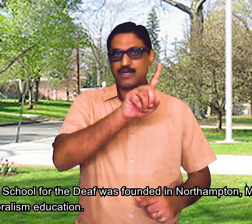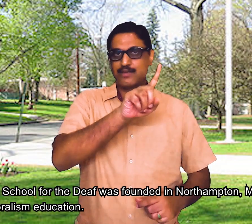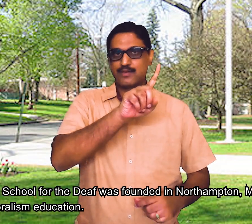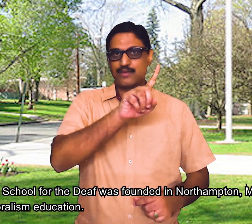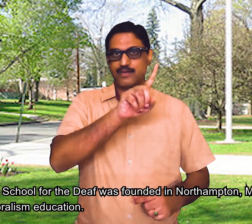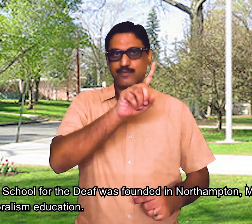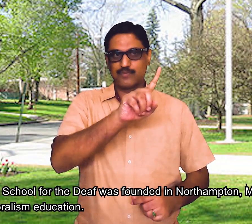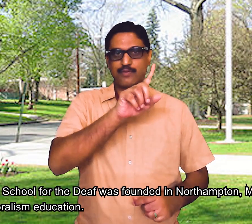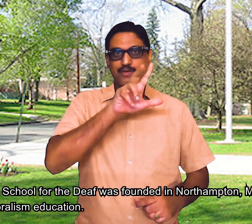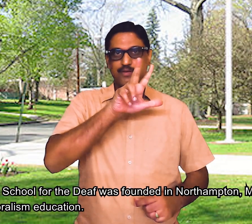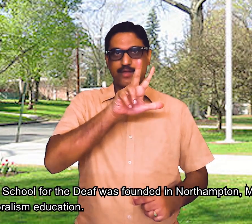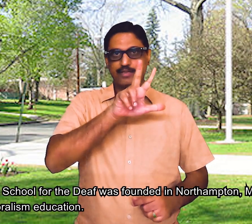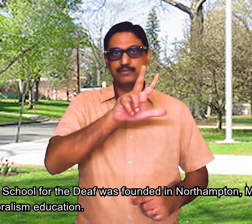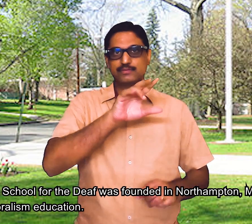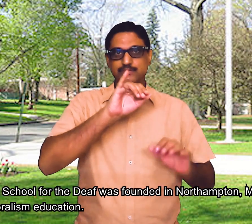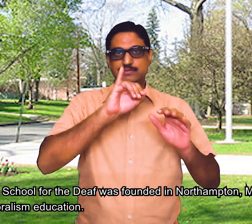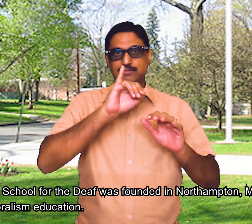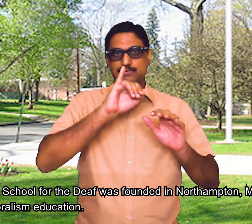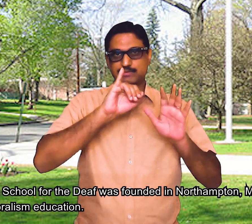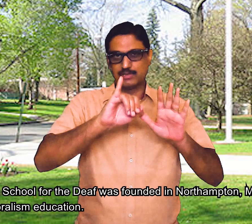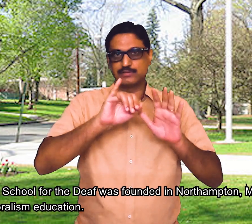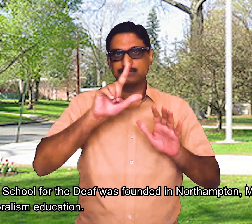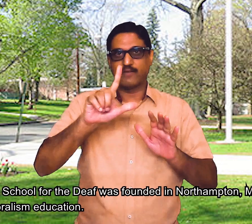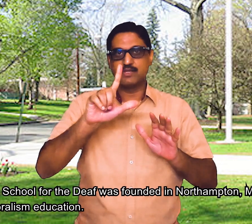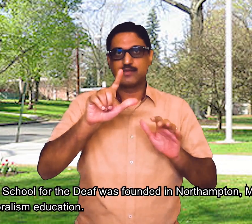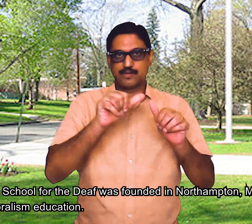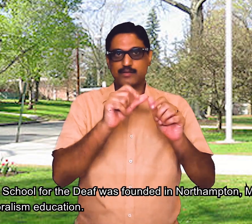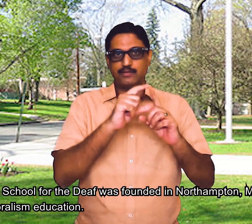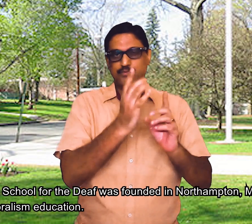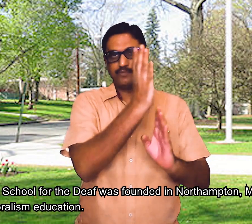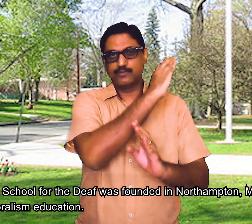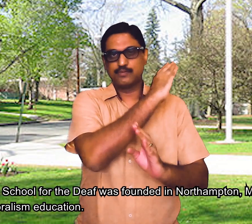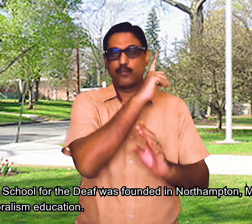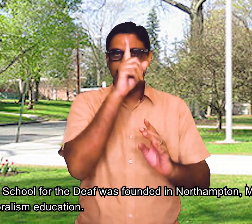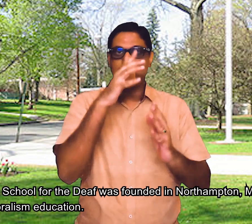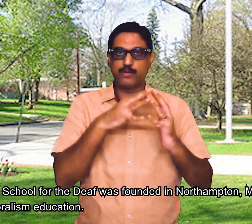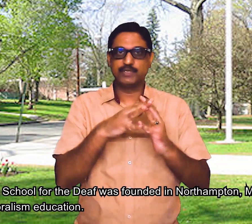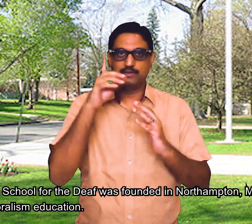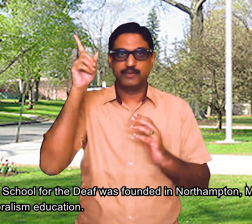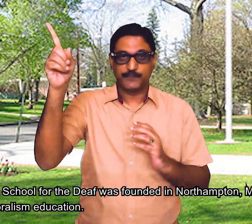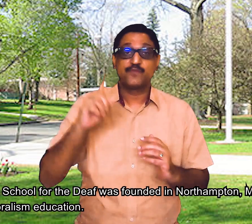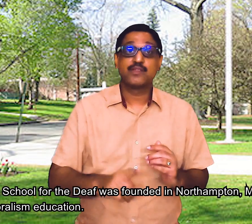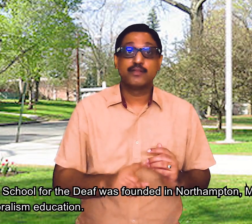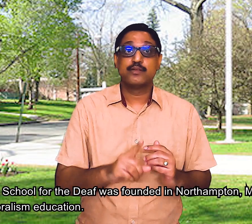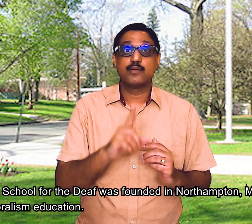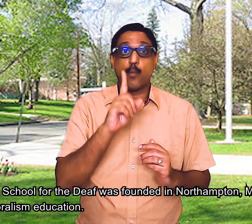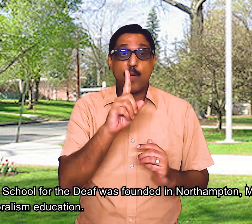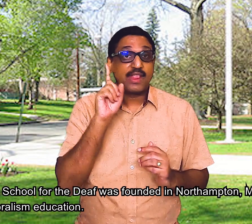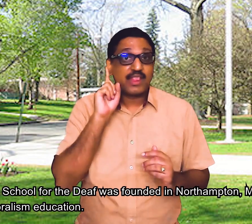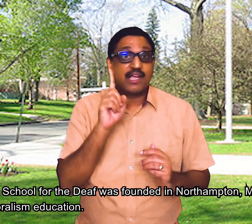In 1867, the Clark School for the Deaf was founded in Northampton, Massachusetts in